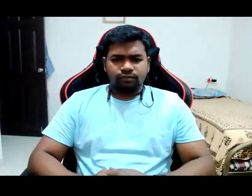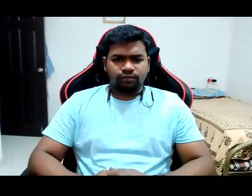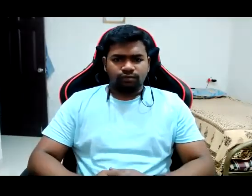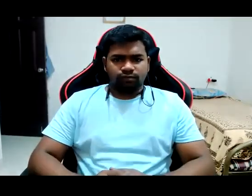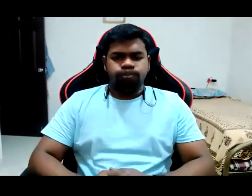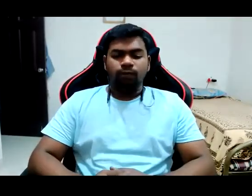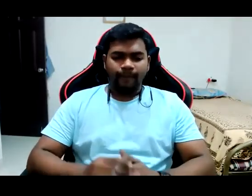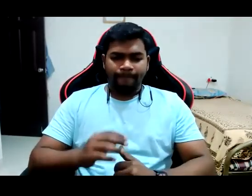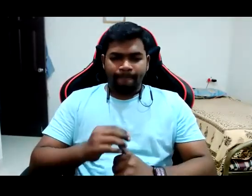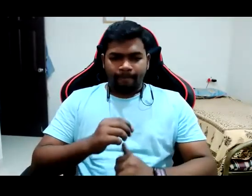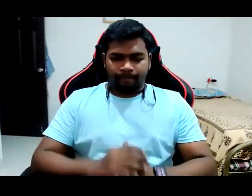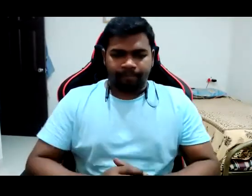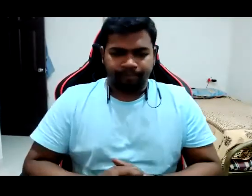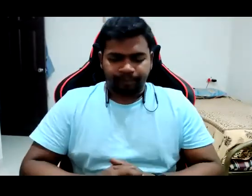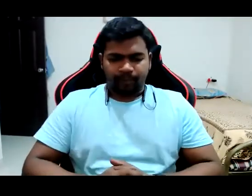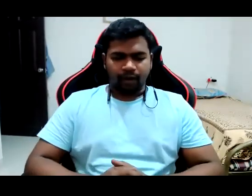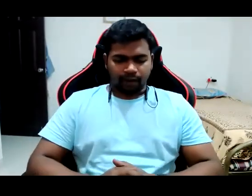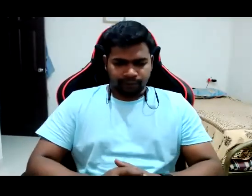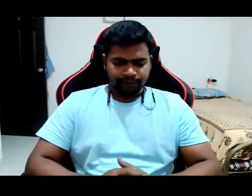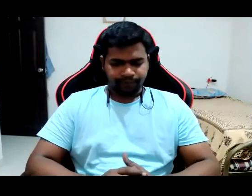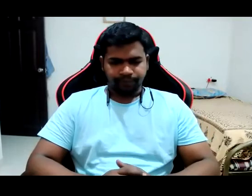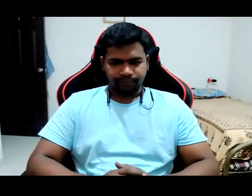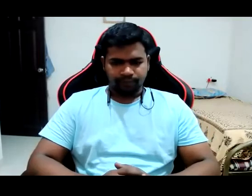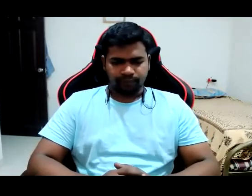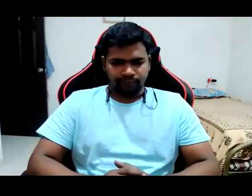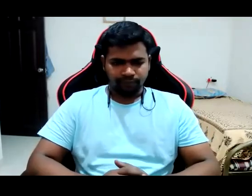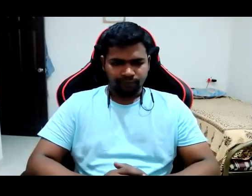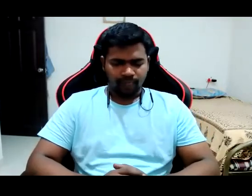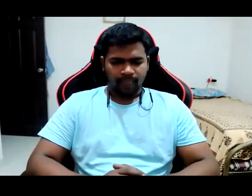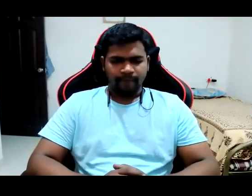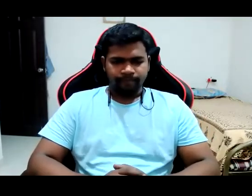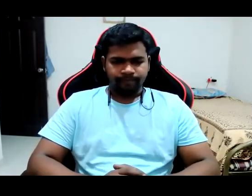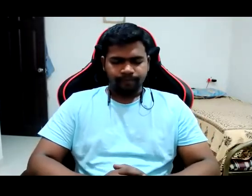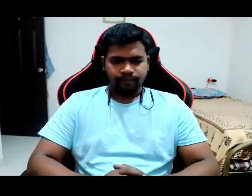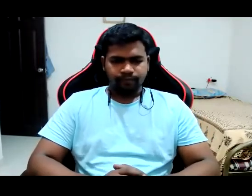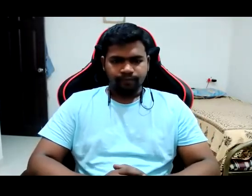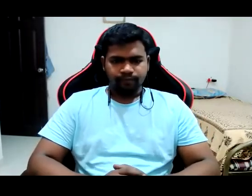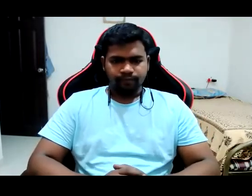Cheryl, do let us know if you see any questions in the chat box. Yeah.